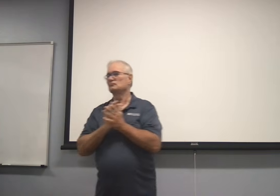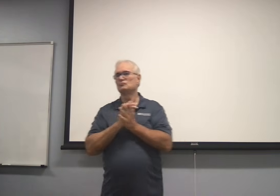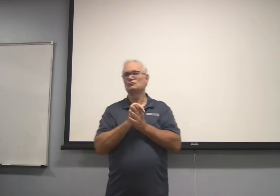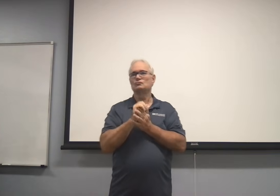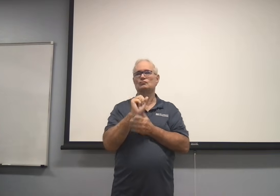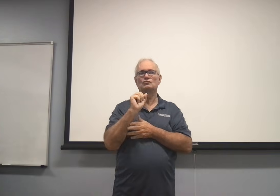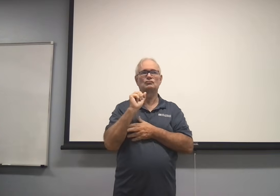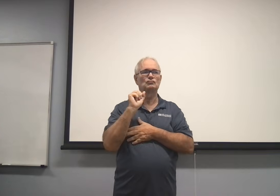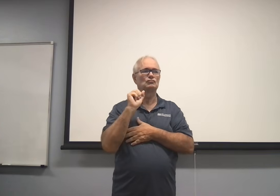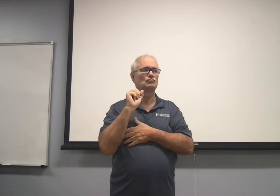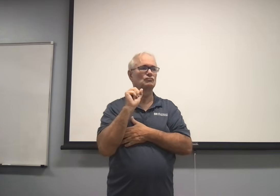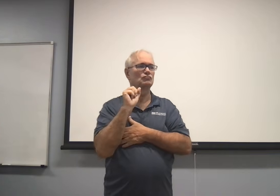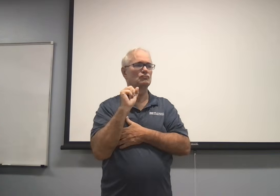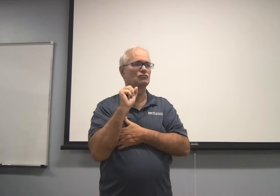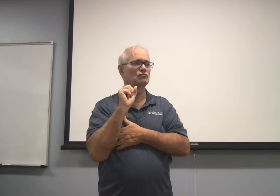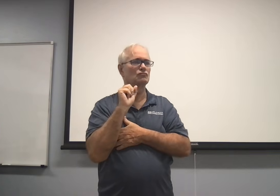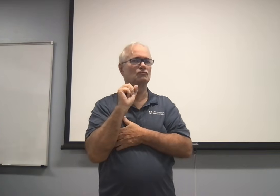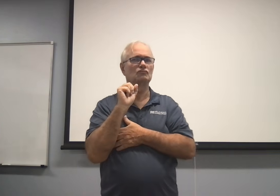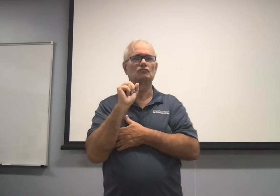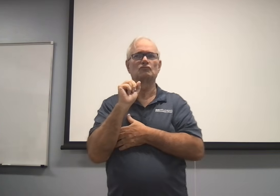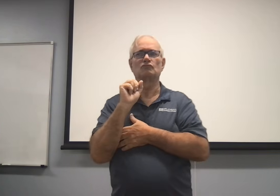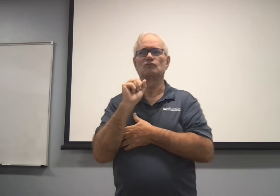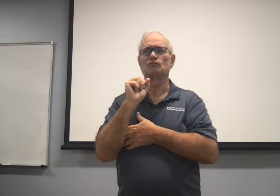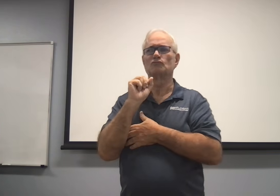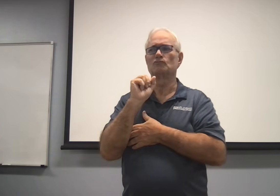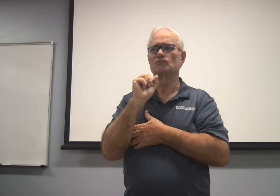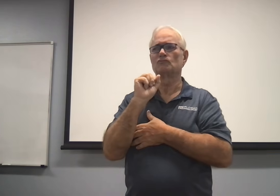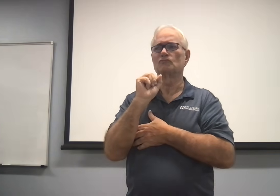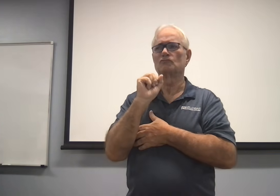Please silence your cell phones. I'm just kidding.